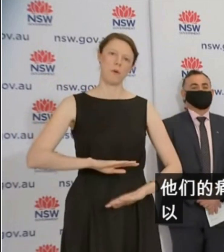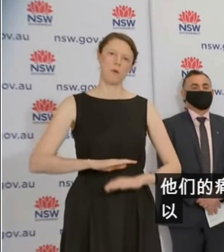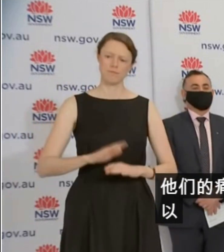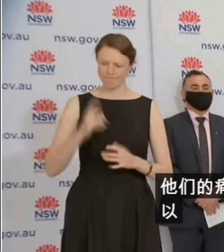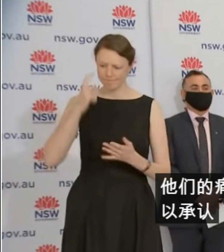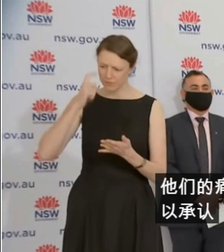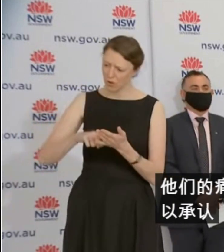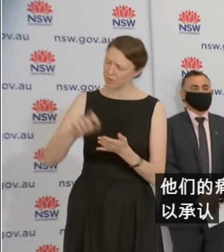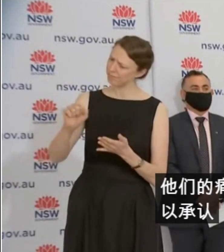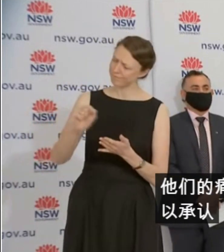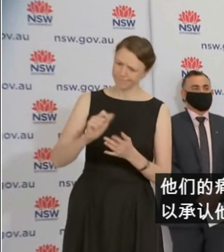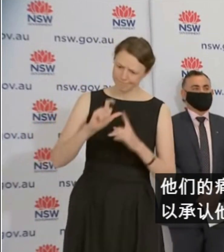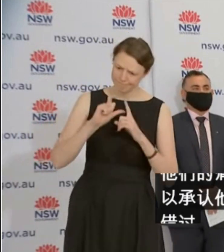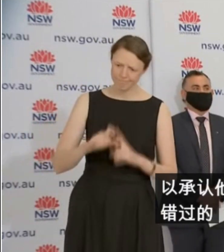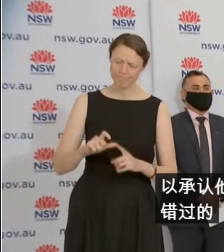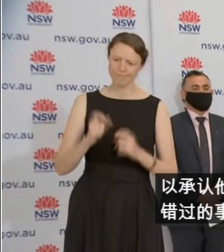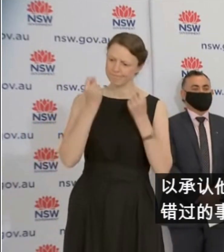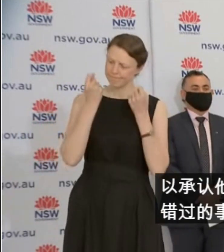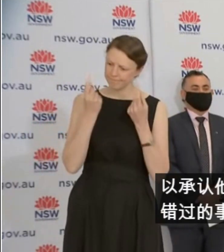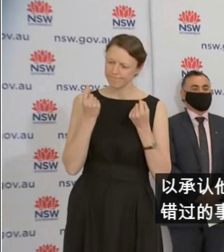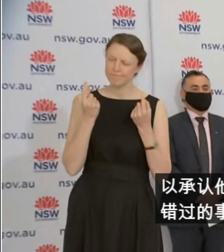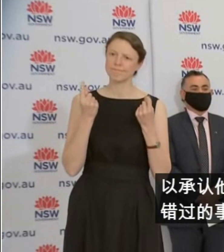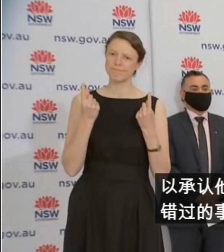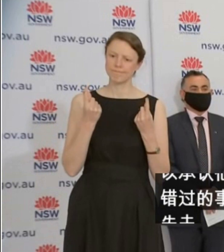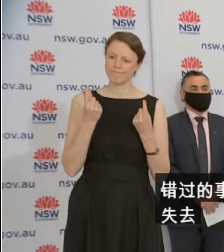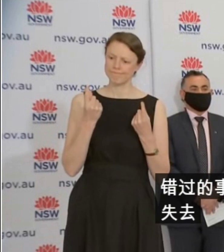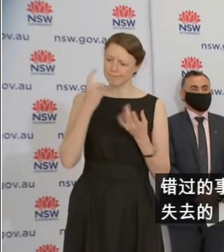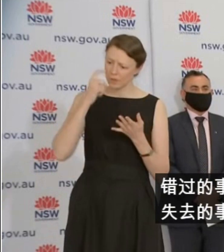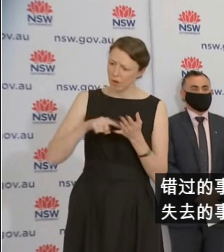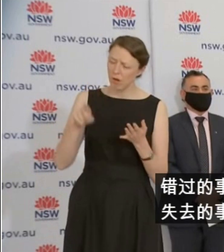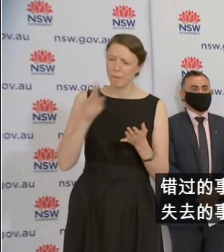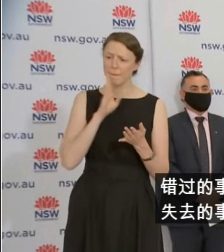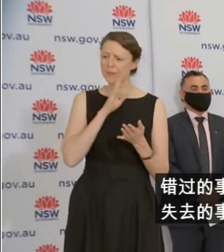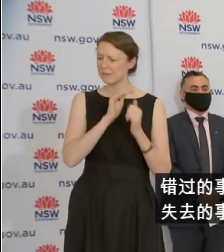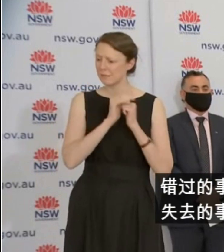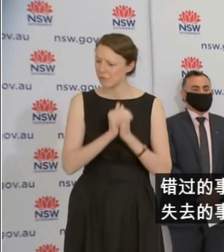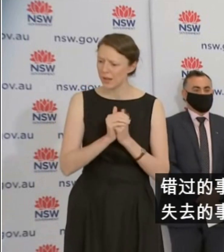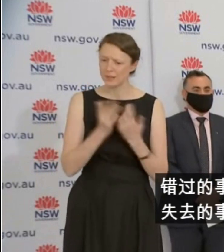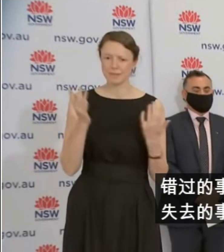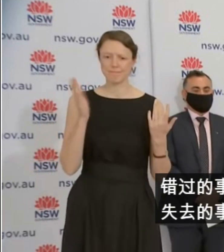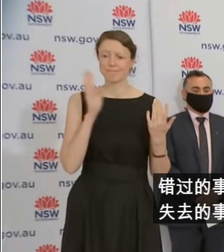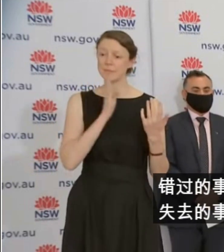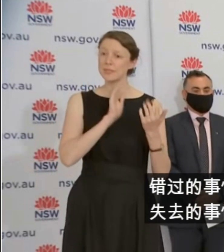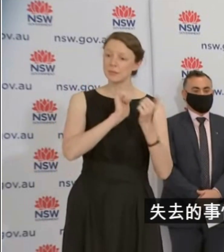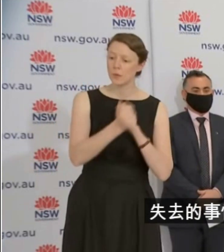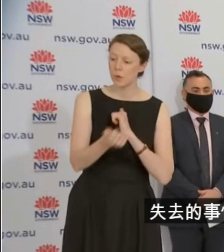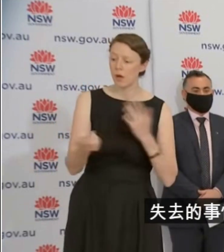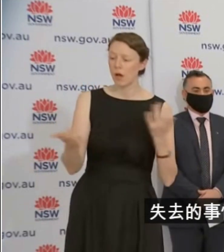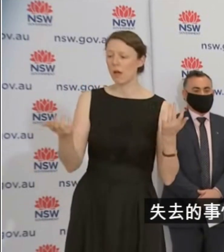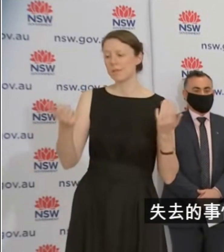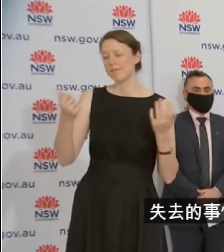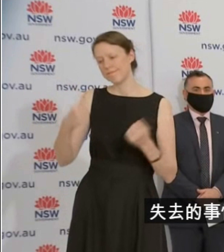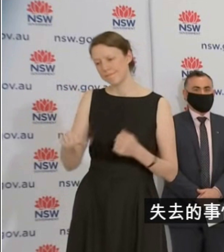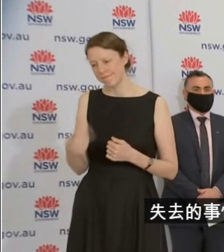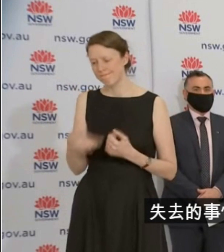to acknowledge the things that they're missing out on and that they may have lost as a consequence of the